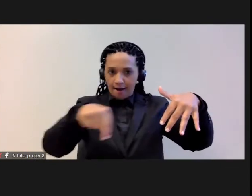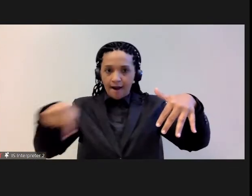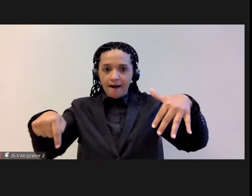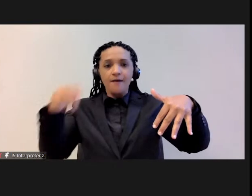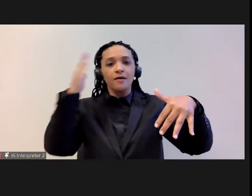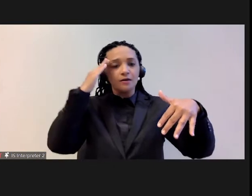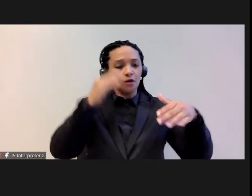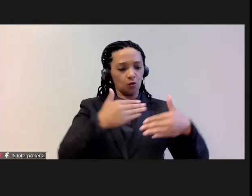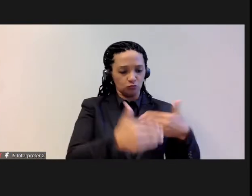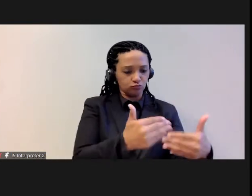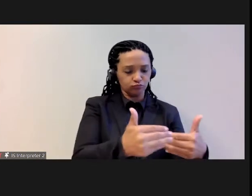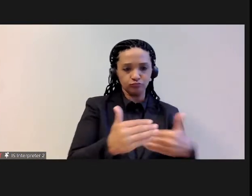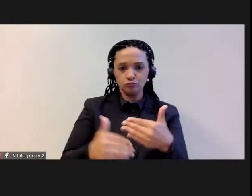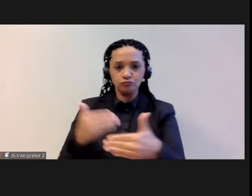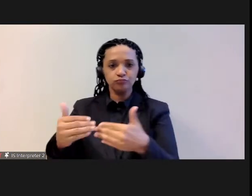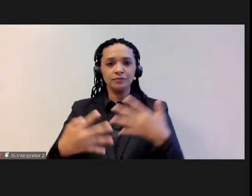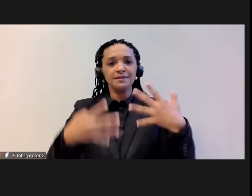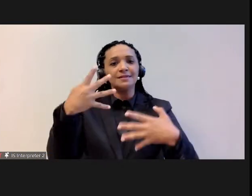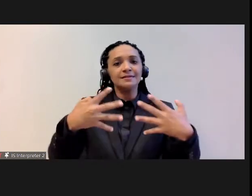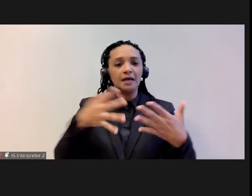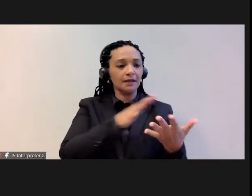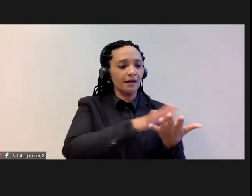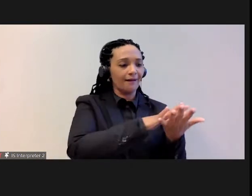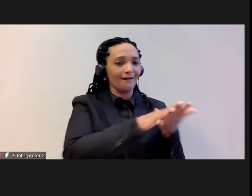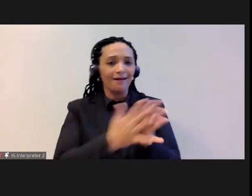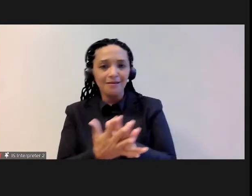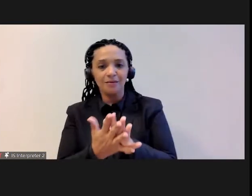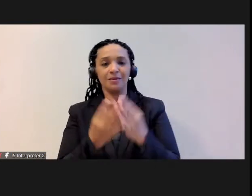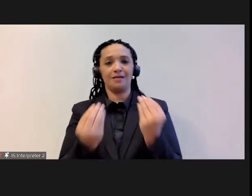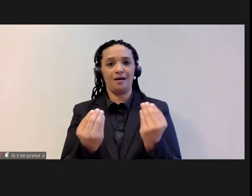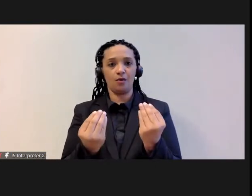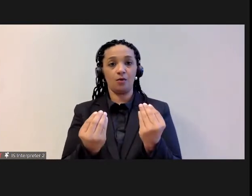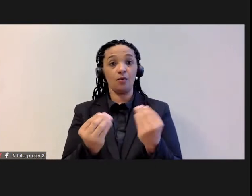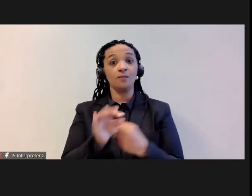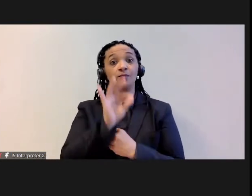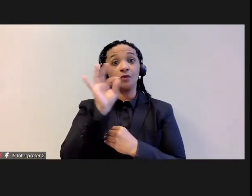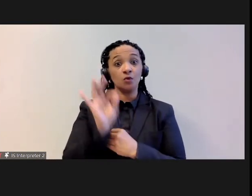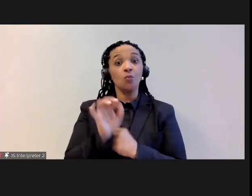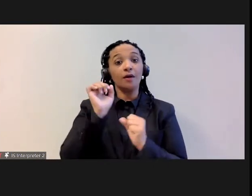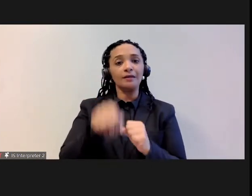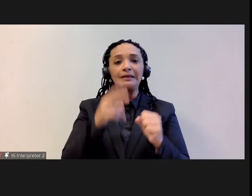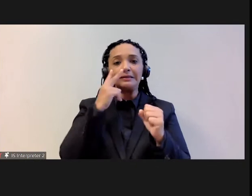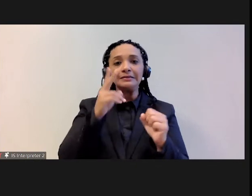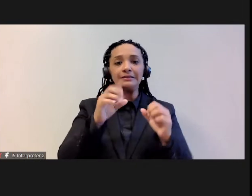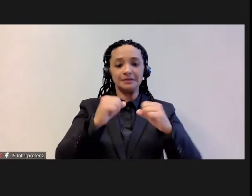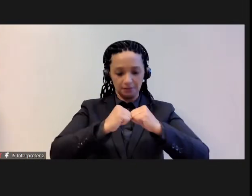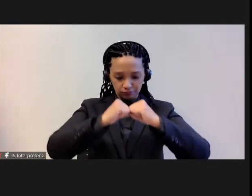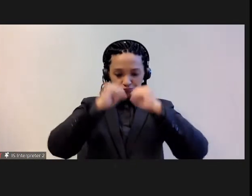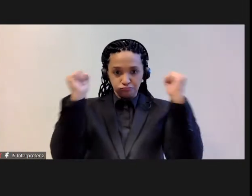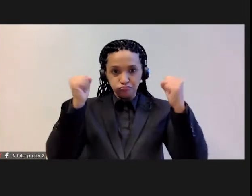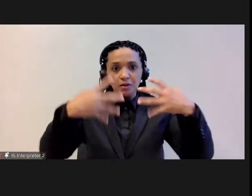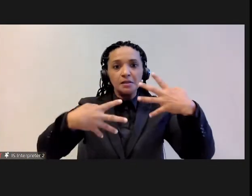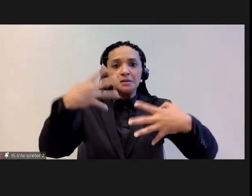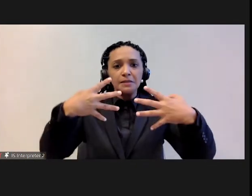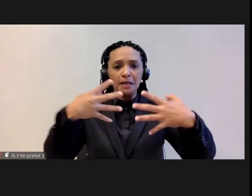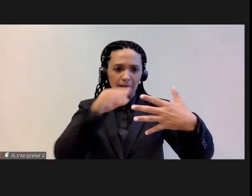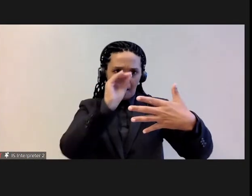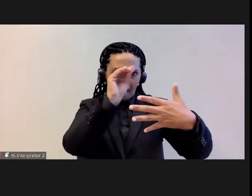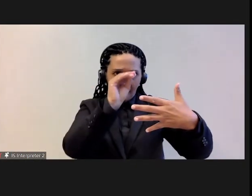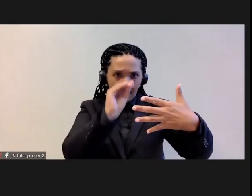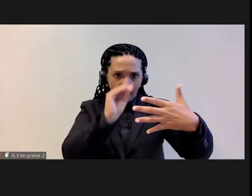more routine data-based systems, because you can actually go deeper to look into those issues of